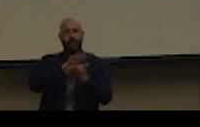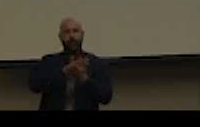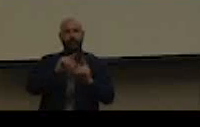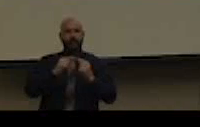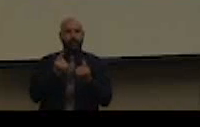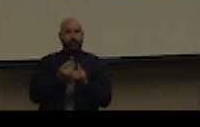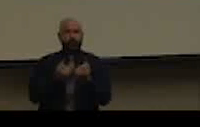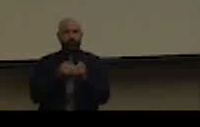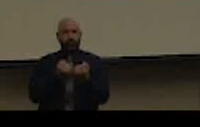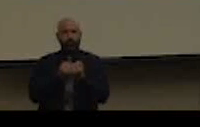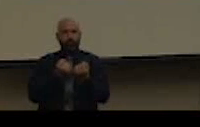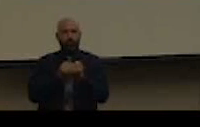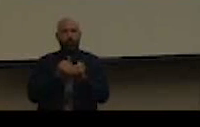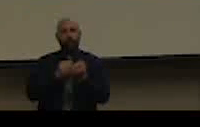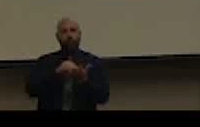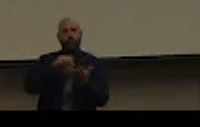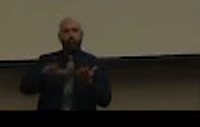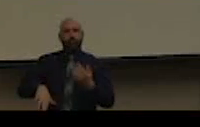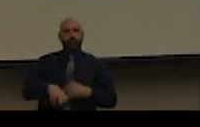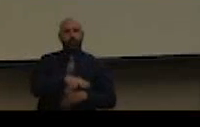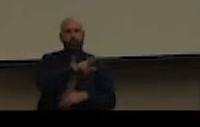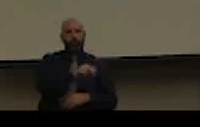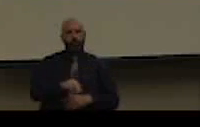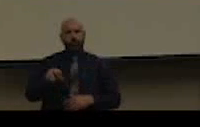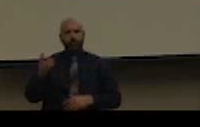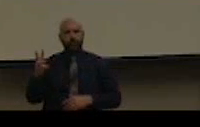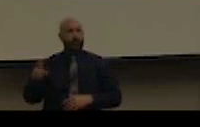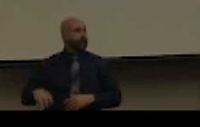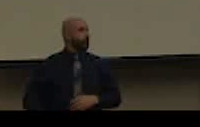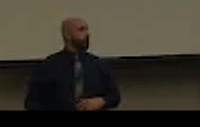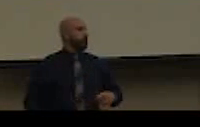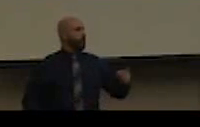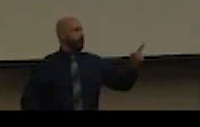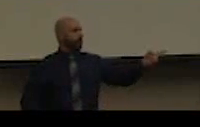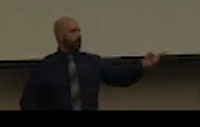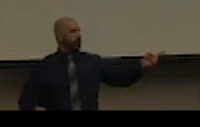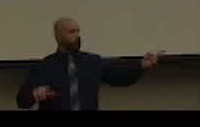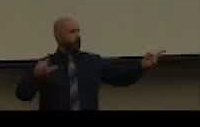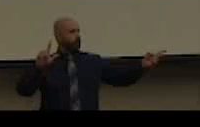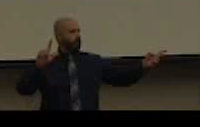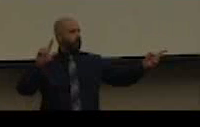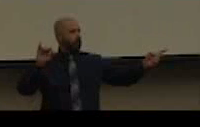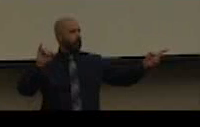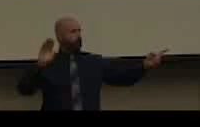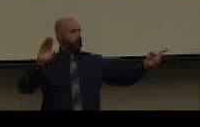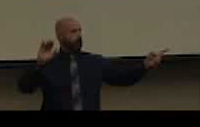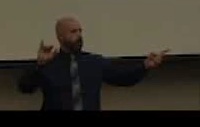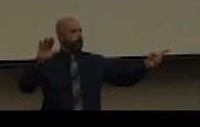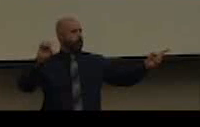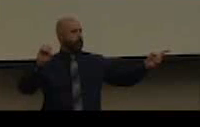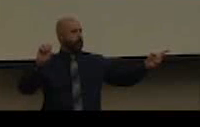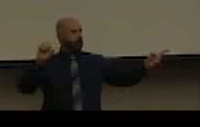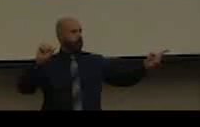Welcome, Melissa. Thank you. Anyone else? Libby Sonia Neto with the Louisiana Policy Institute for Children.